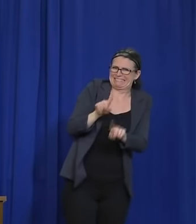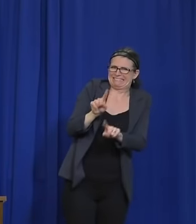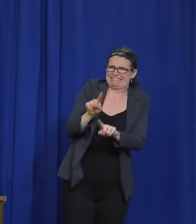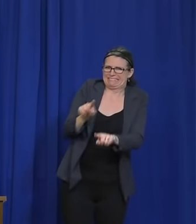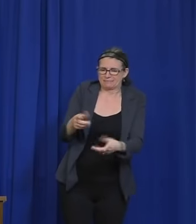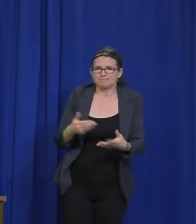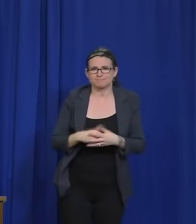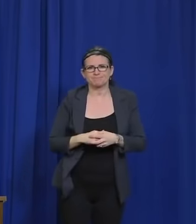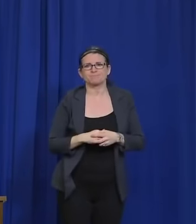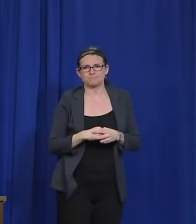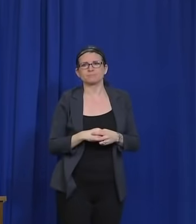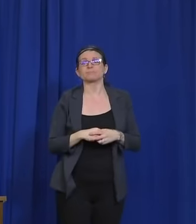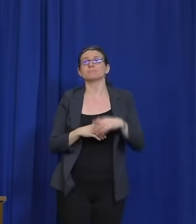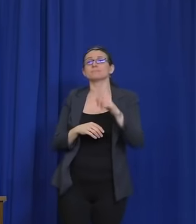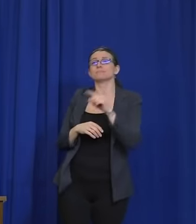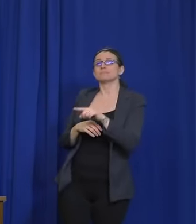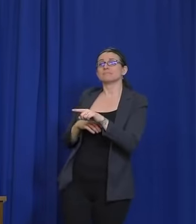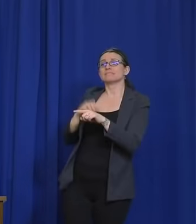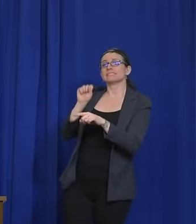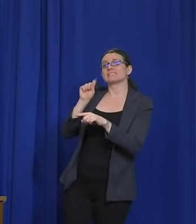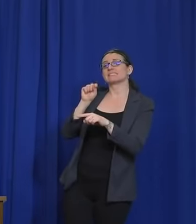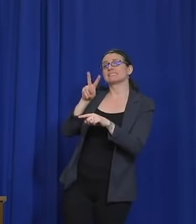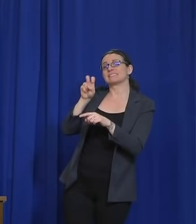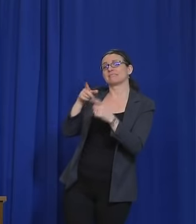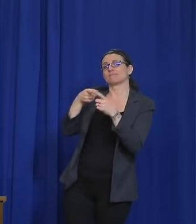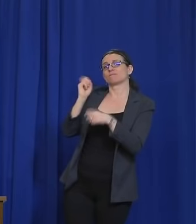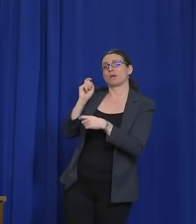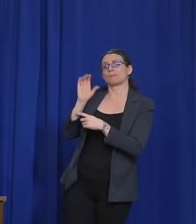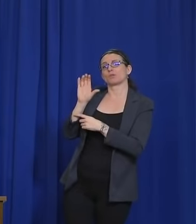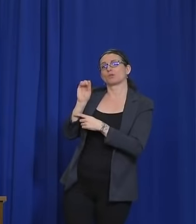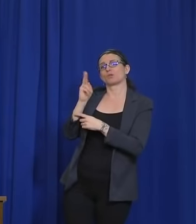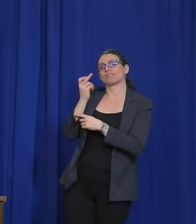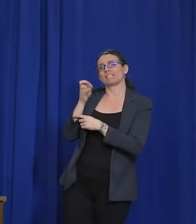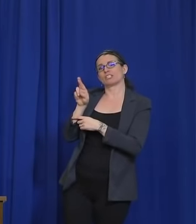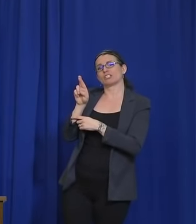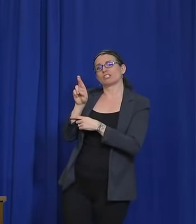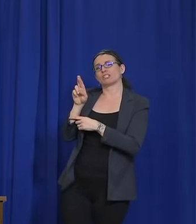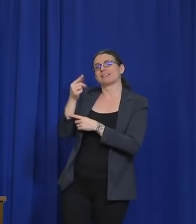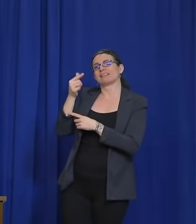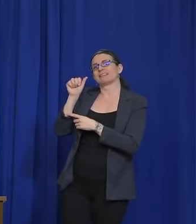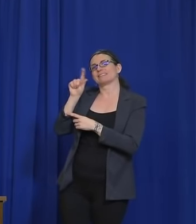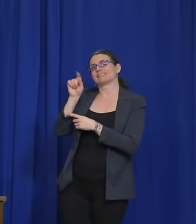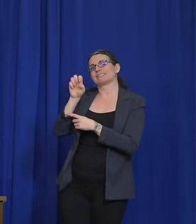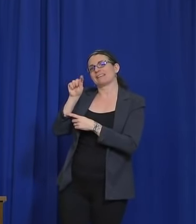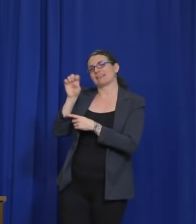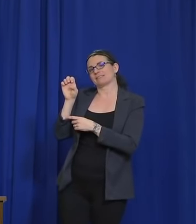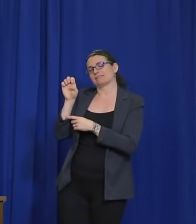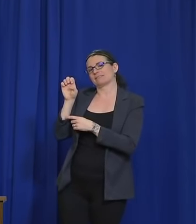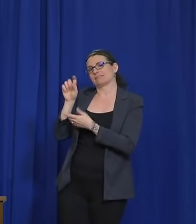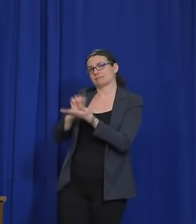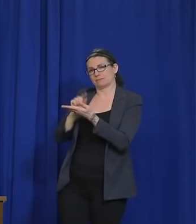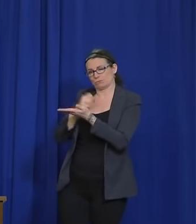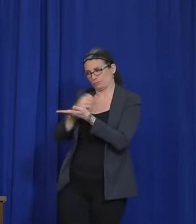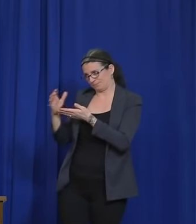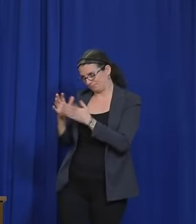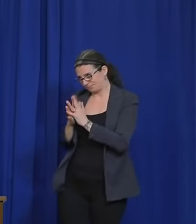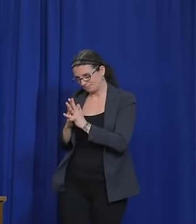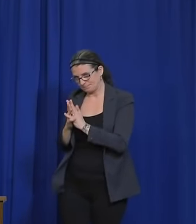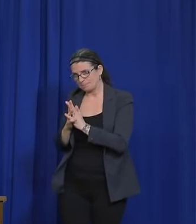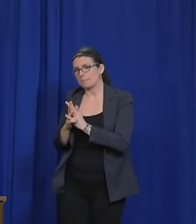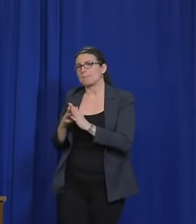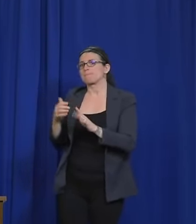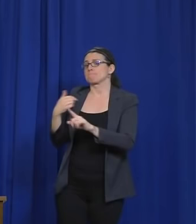Next, we'll turn to Steve Betts from the Courier-Gazette. Steve, do you have a question? Yes, I do, for Governor Mills.